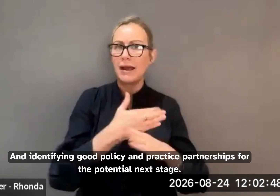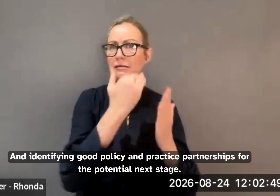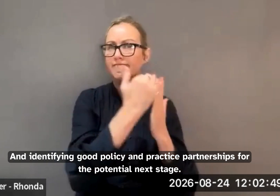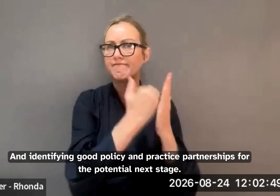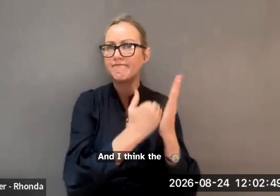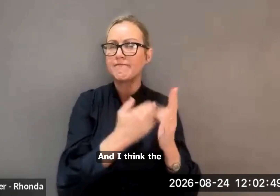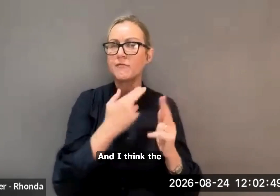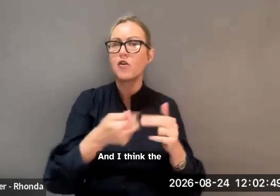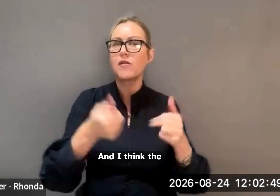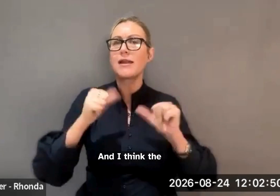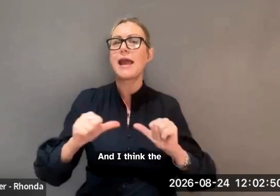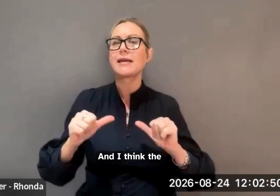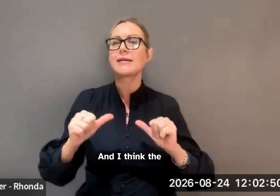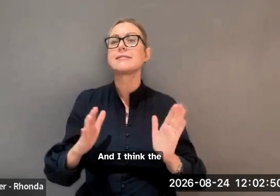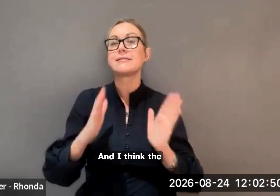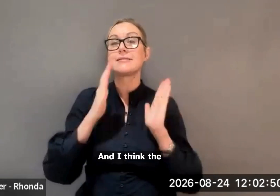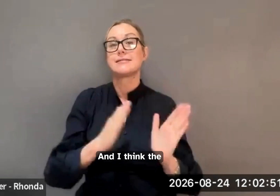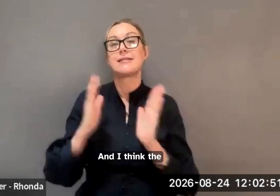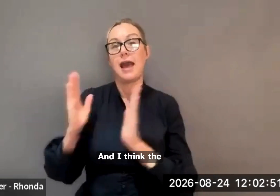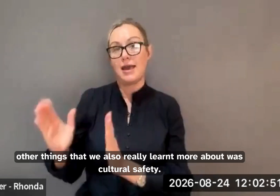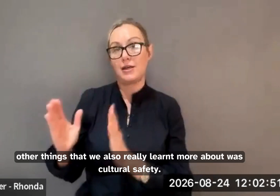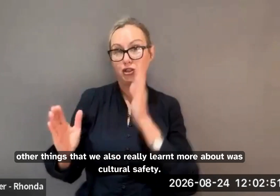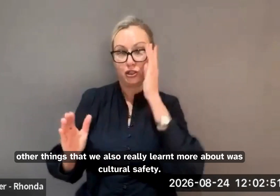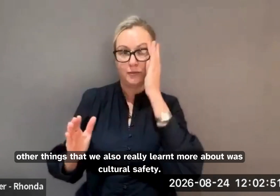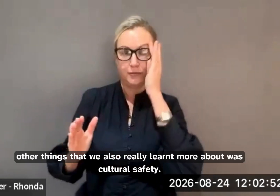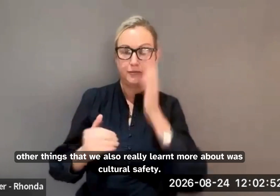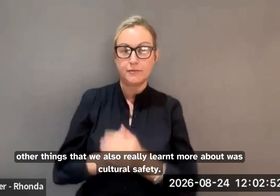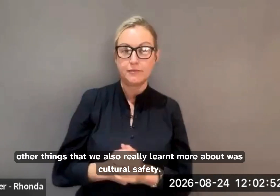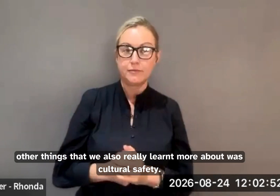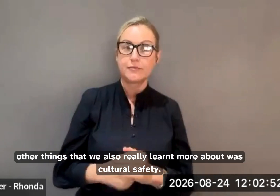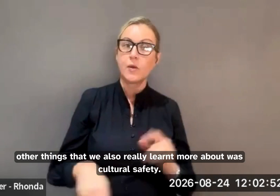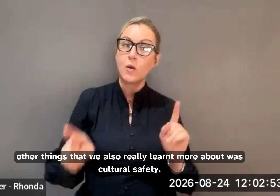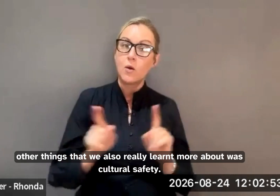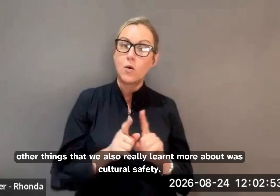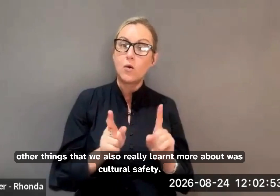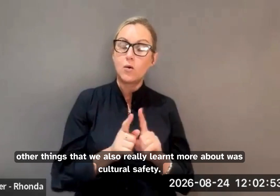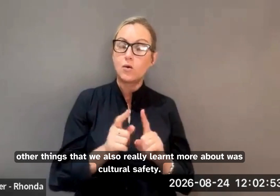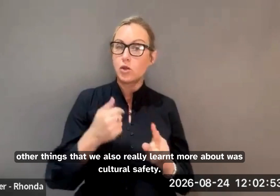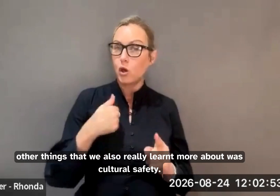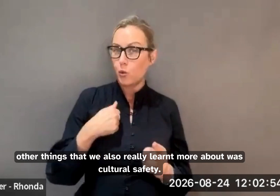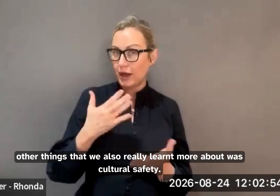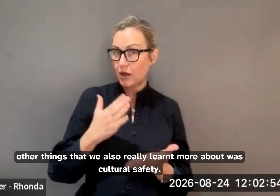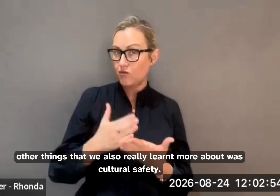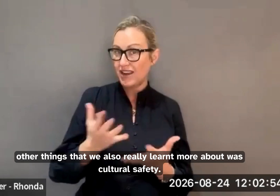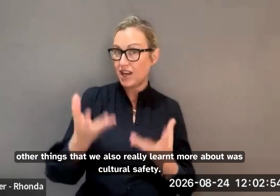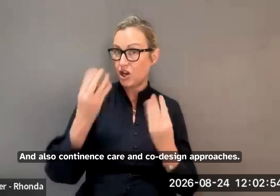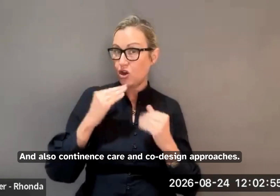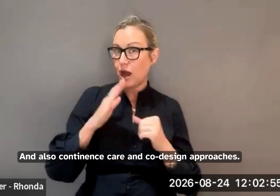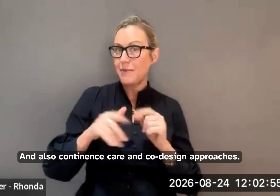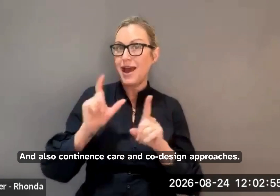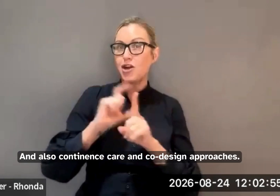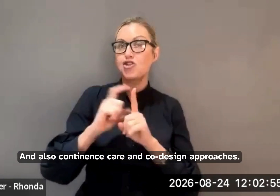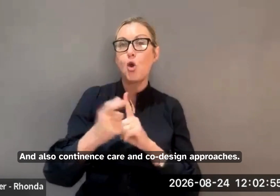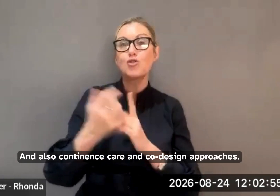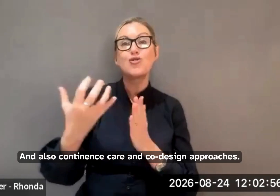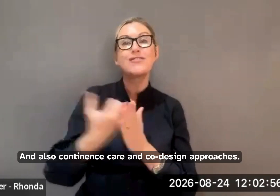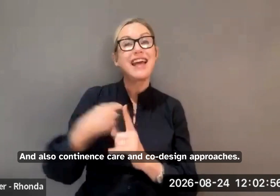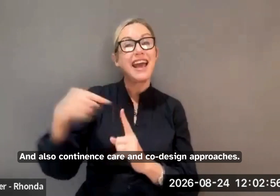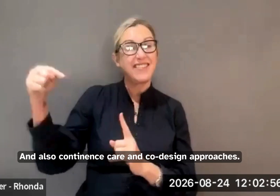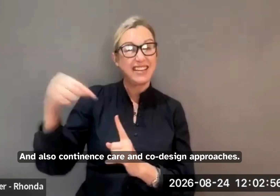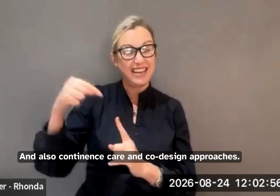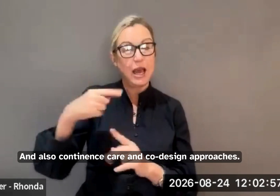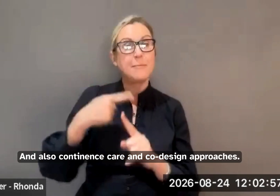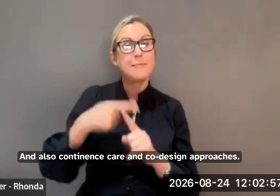stage. And I think the other things that we also really learnt more about was cultural safety and also